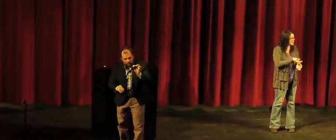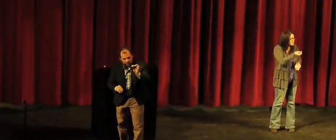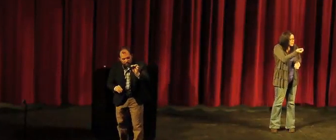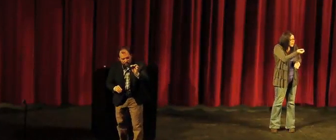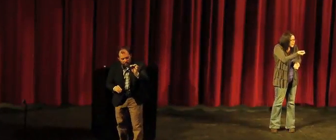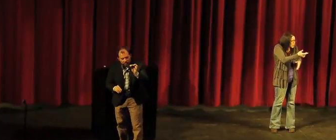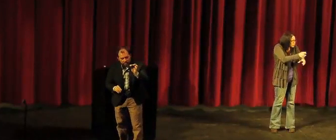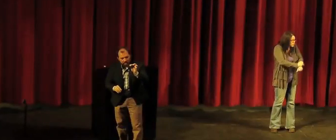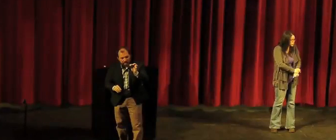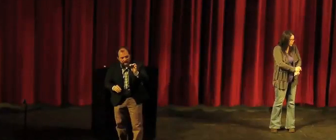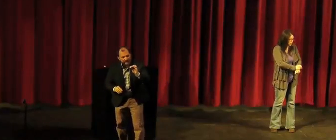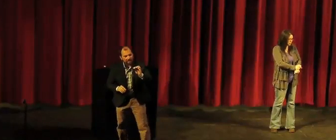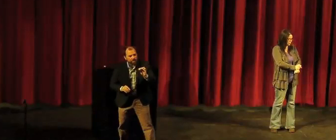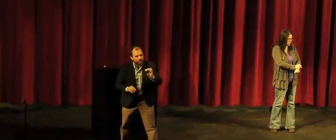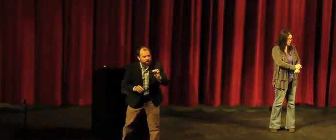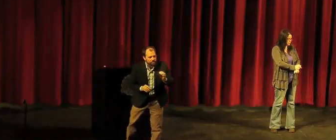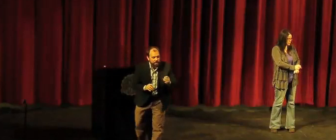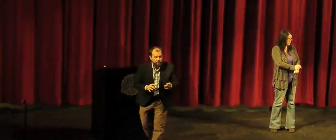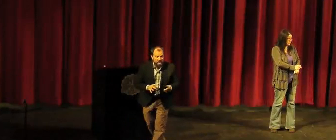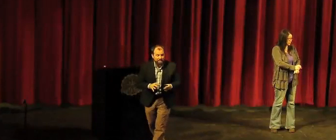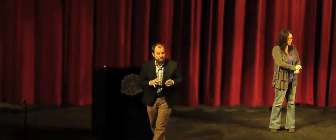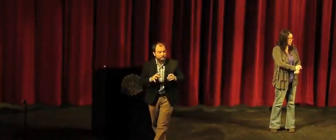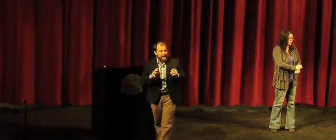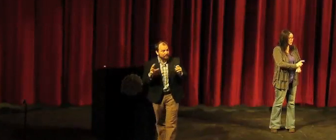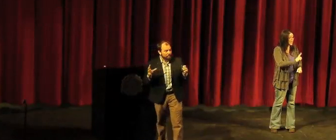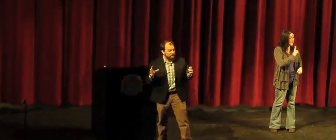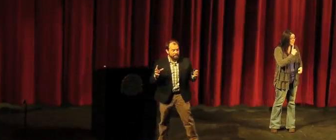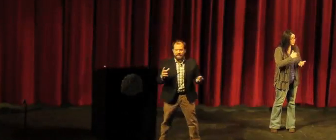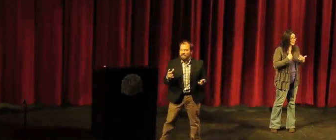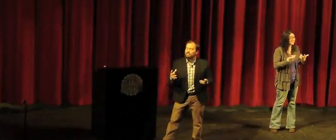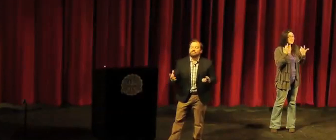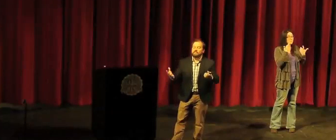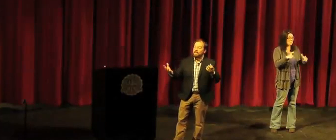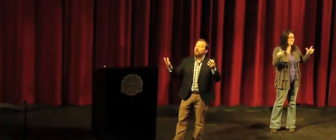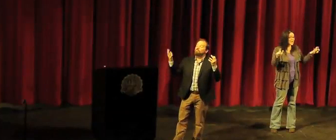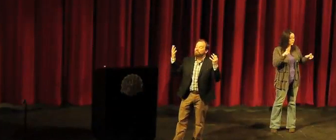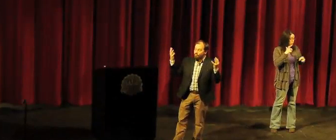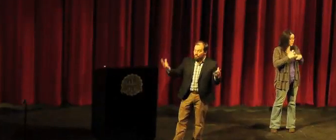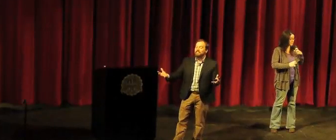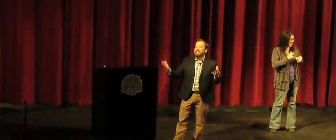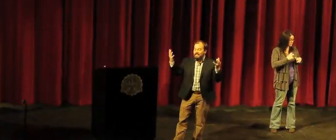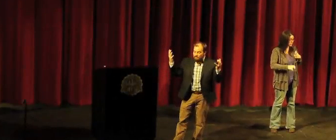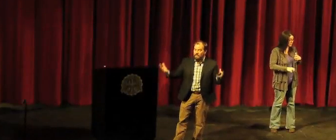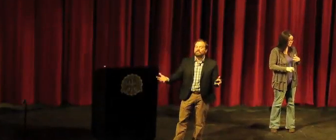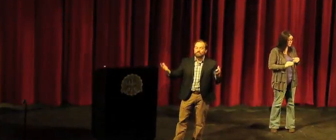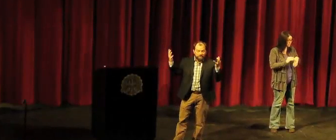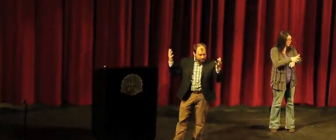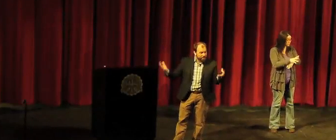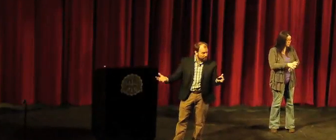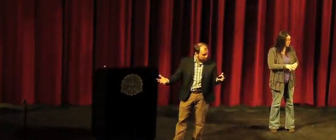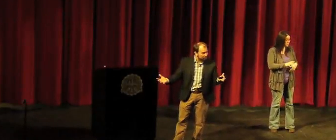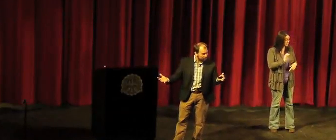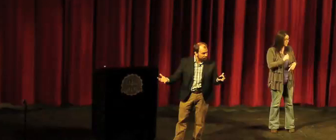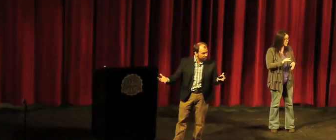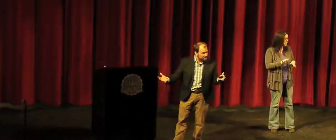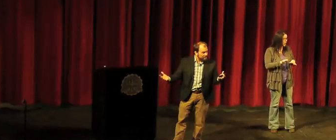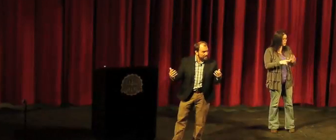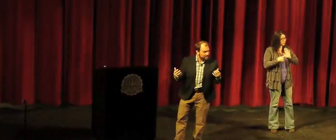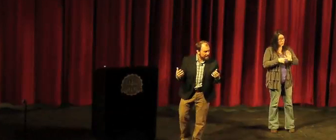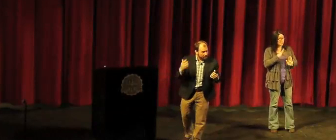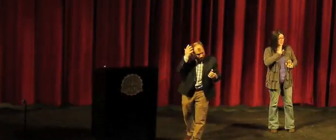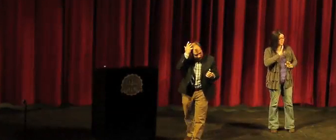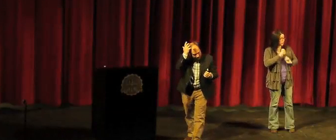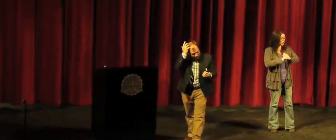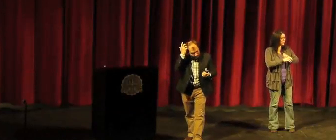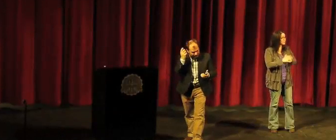ritual actually turns out to have macro implications that are brilliantly pictured in the beer commercial.